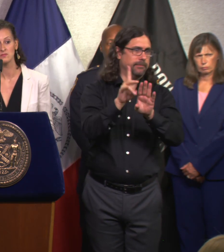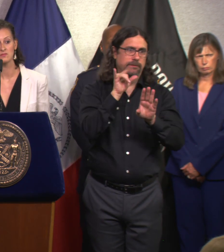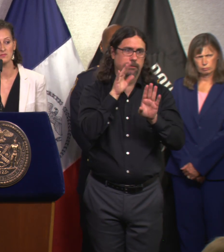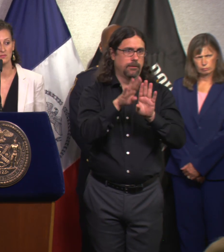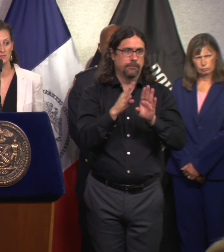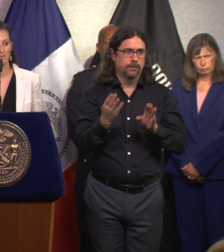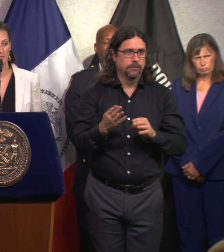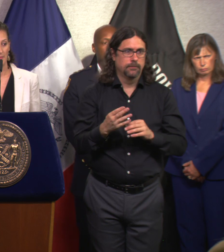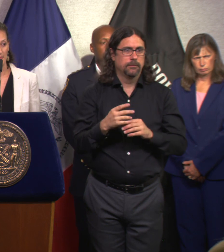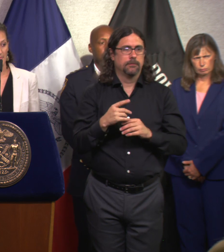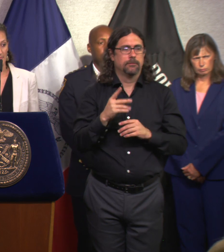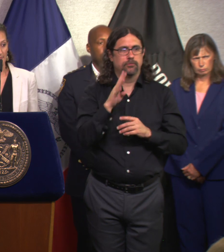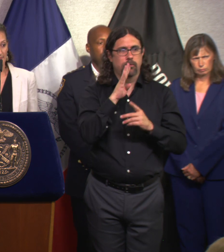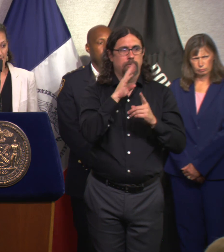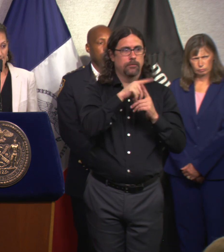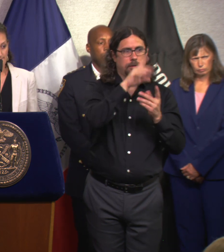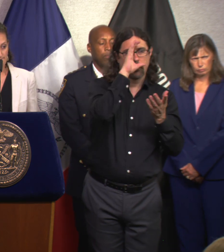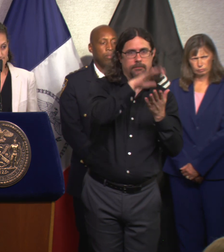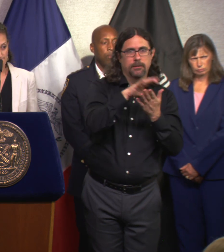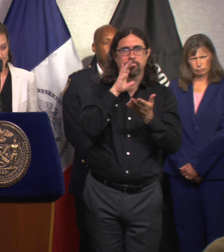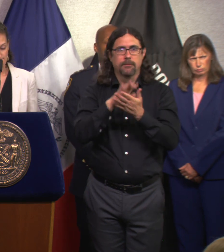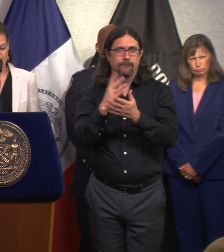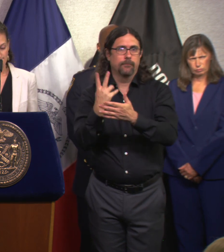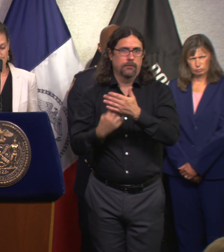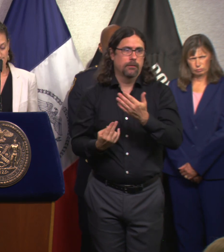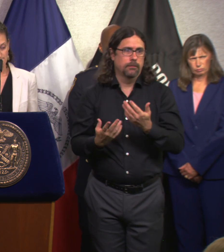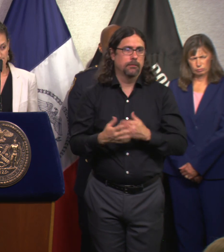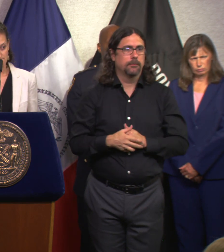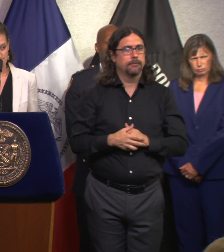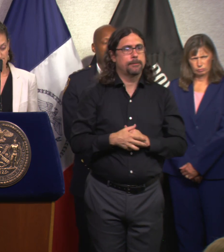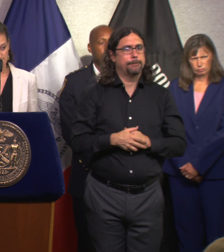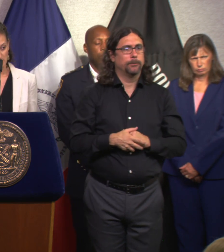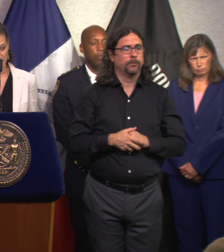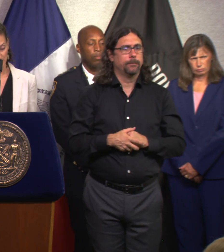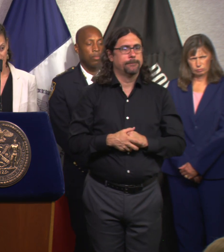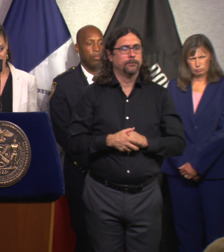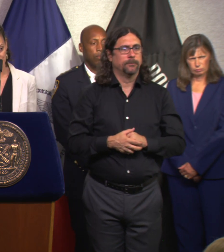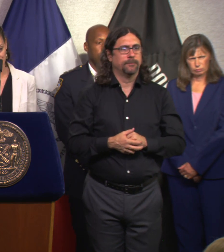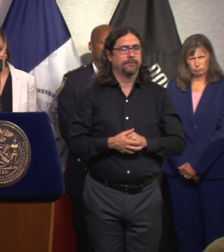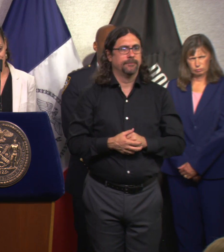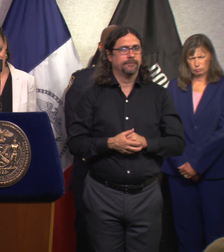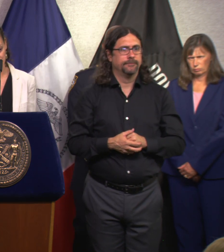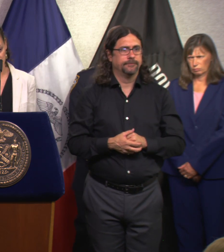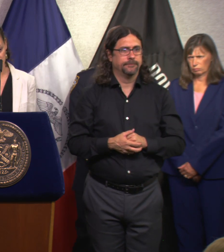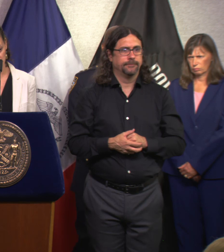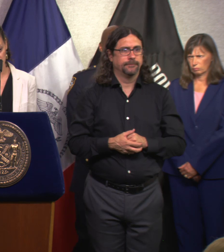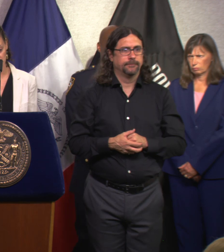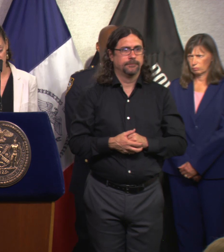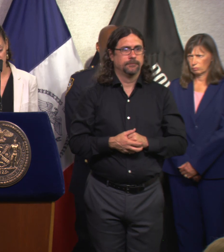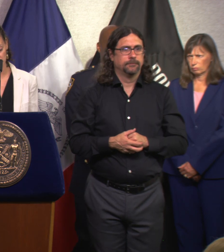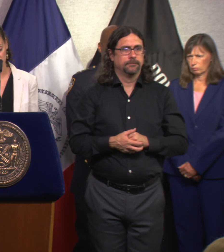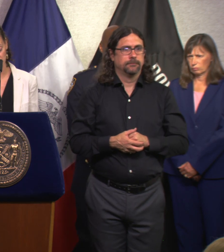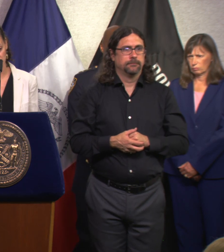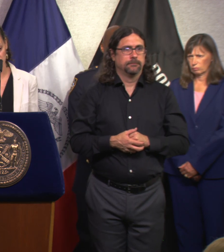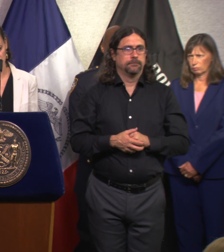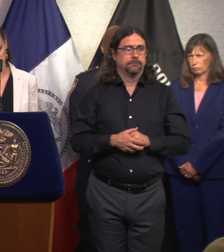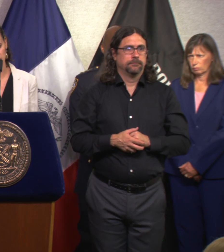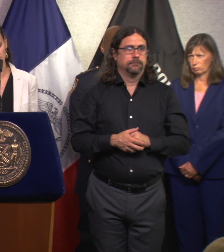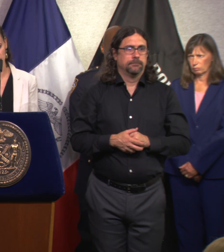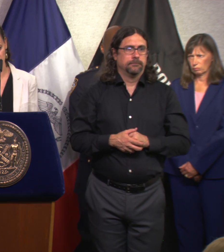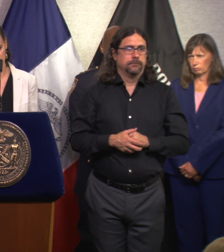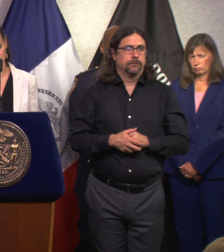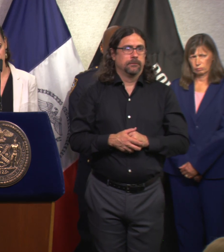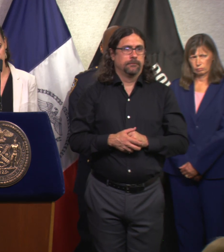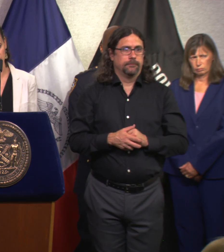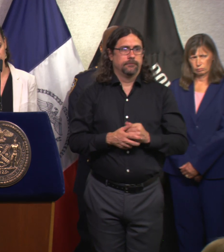while we have the You went through the incidents. You said 4 in Sunset Park, 1 in Far Rockaway, 1